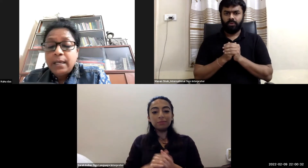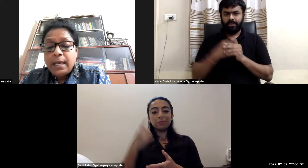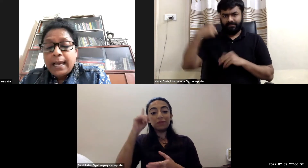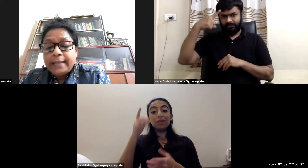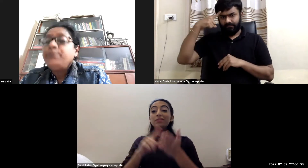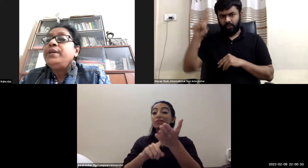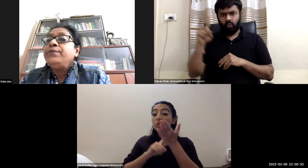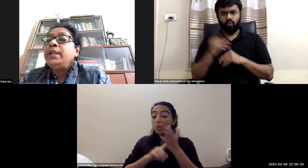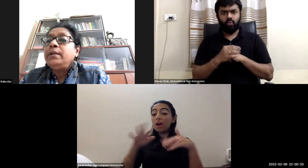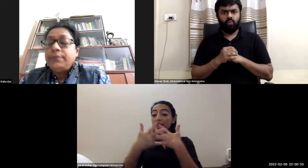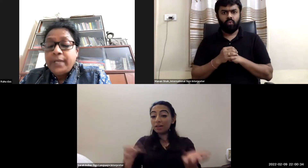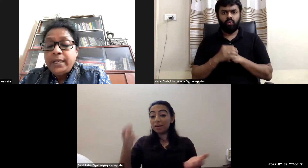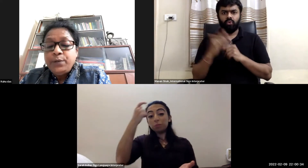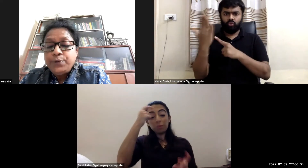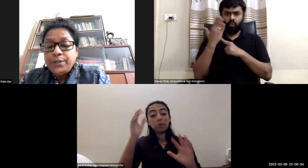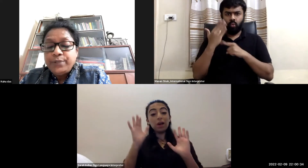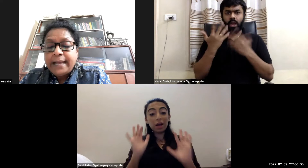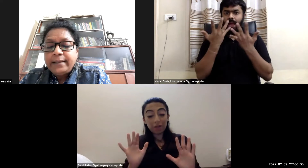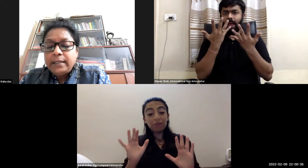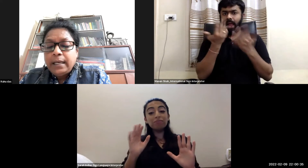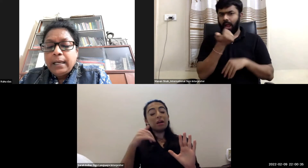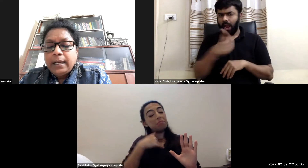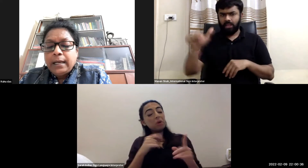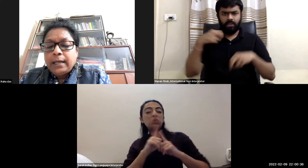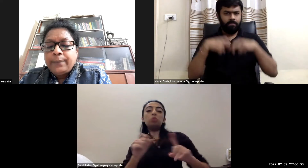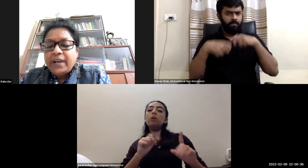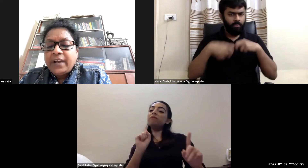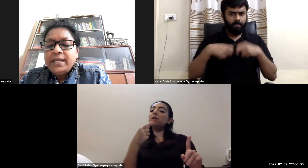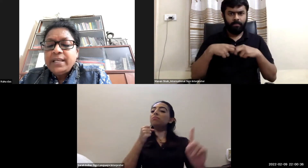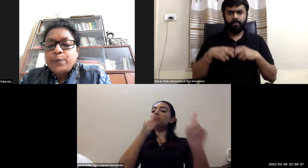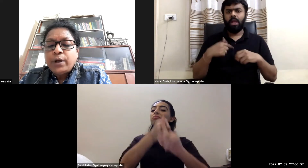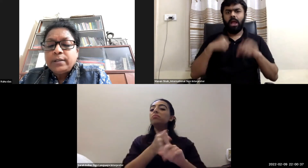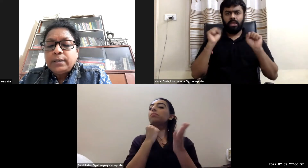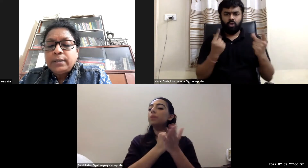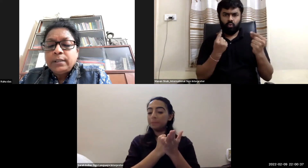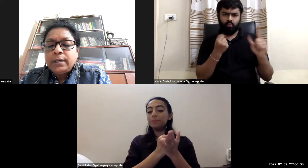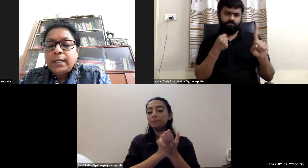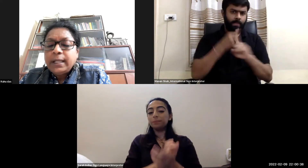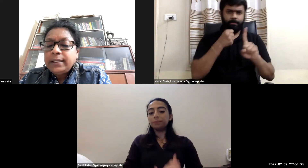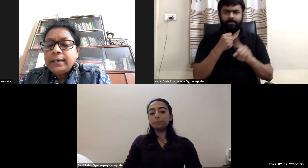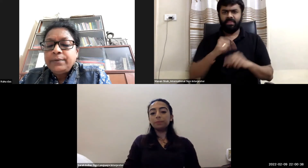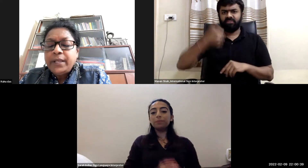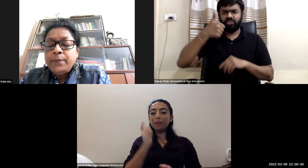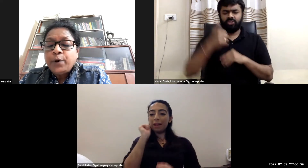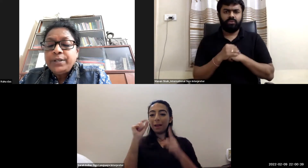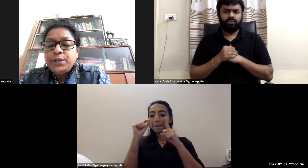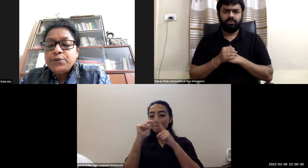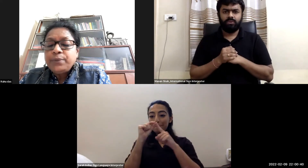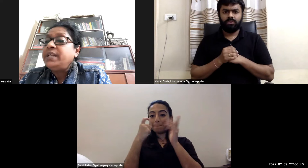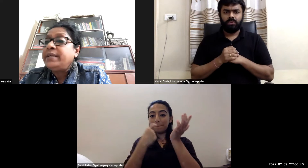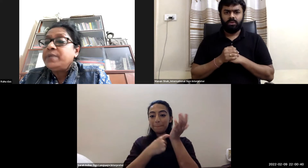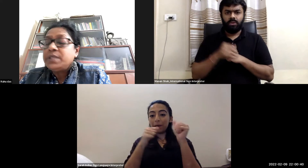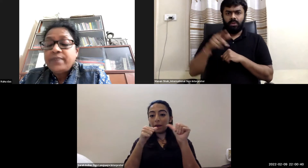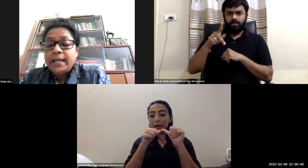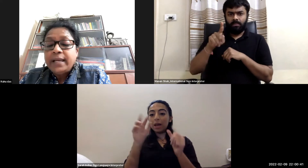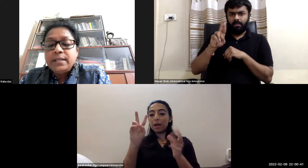indicators. I think we will really look into that. Praveen has brought another very important issue